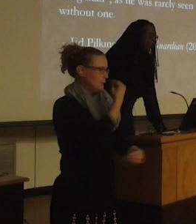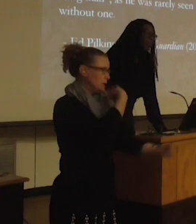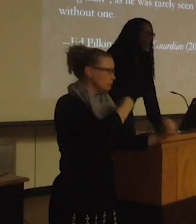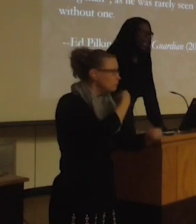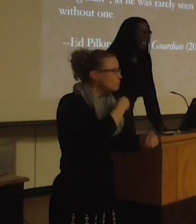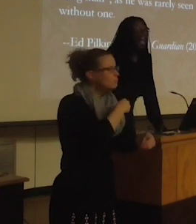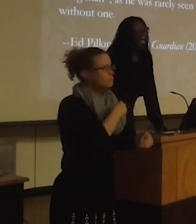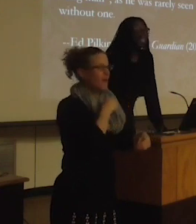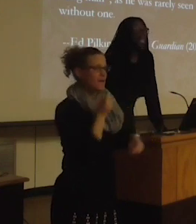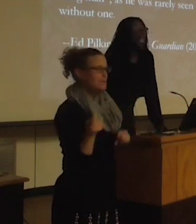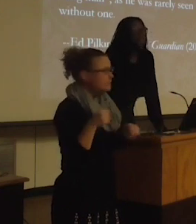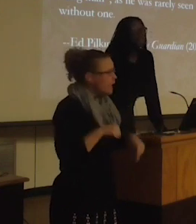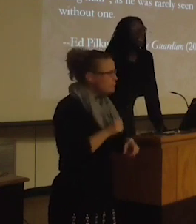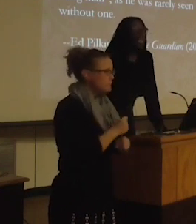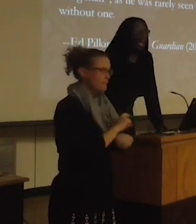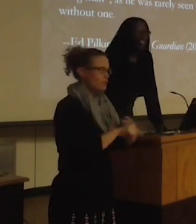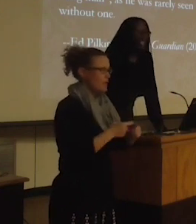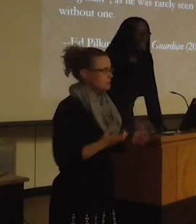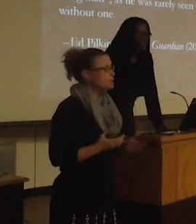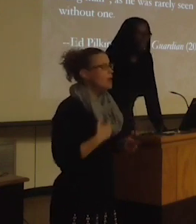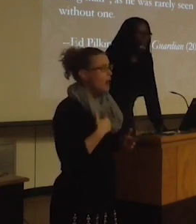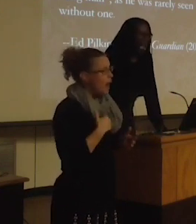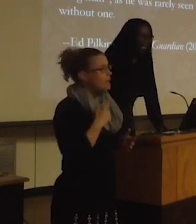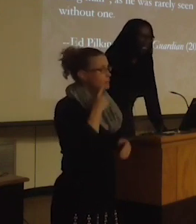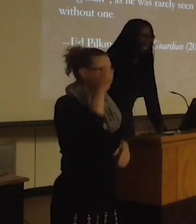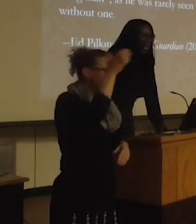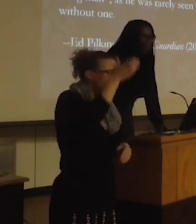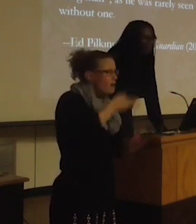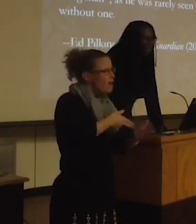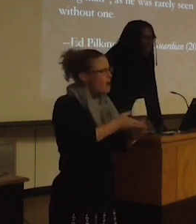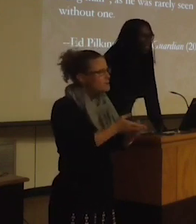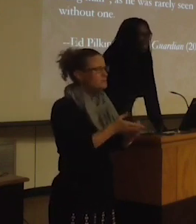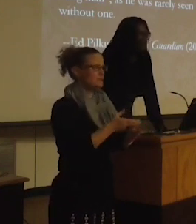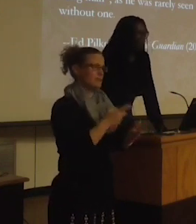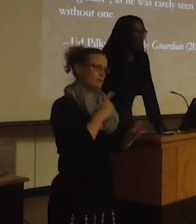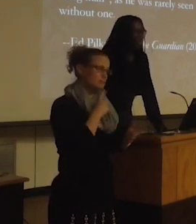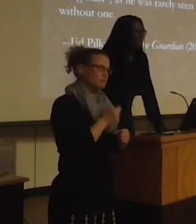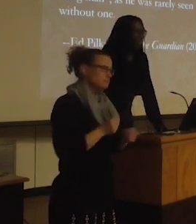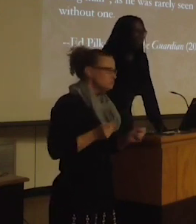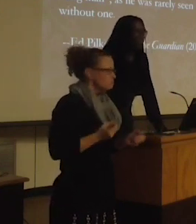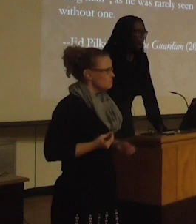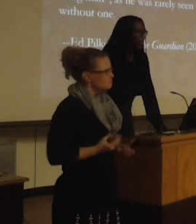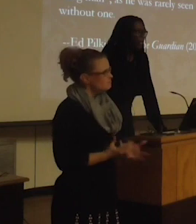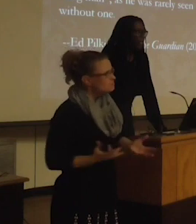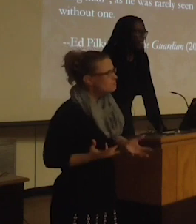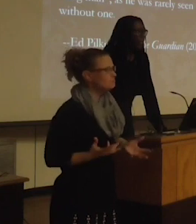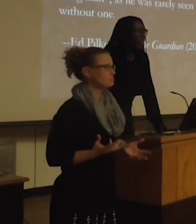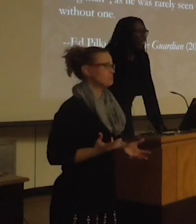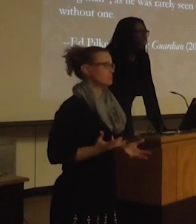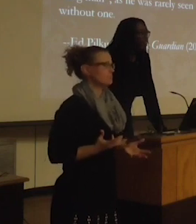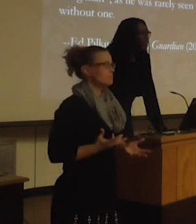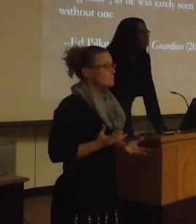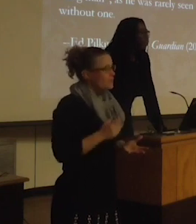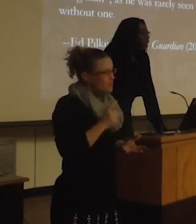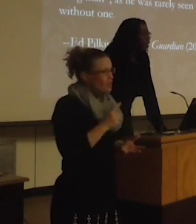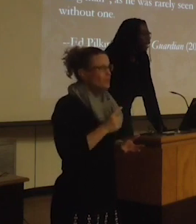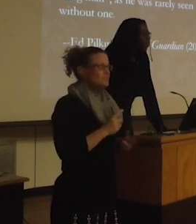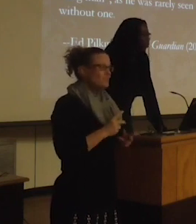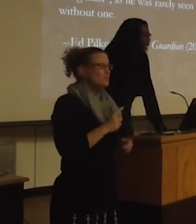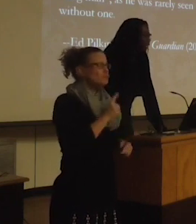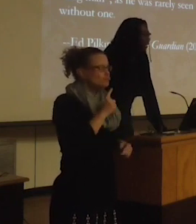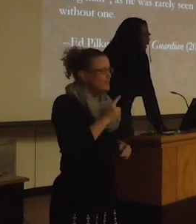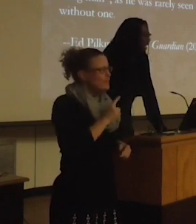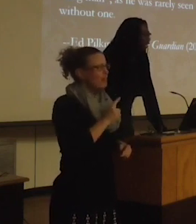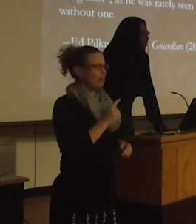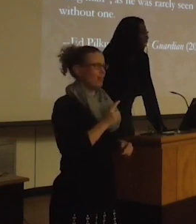didn't come to make friends. I came to actually speak honestly and authentically to everyone in this room. But there is a very real